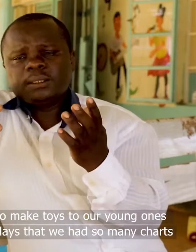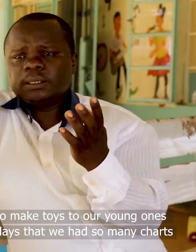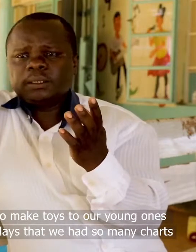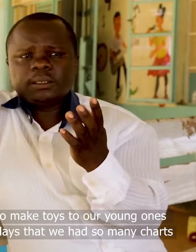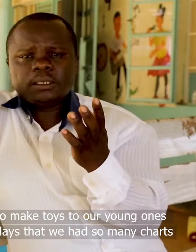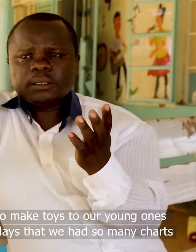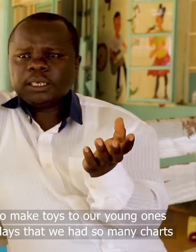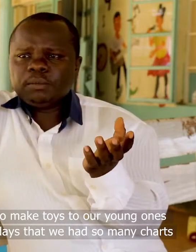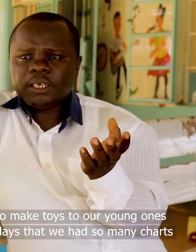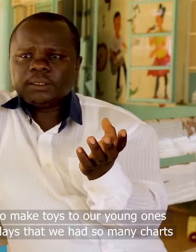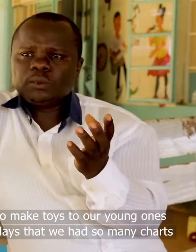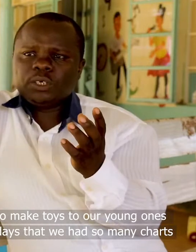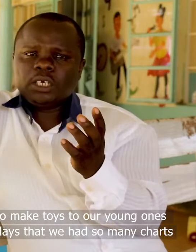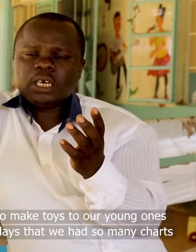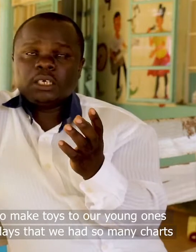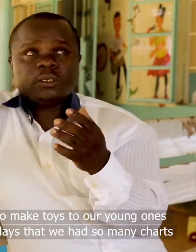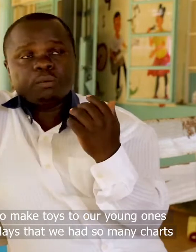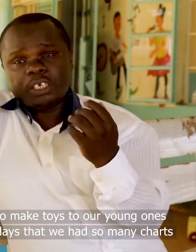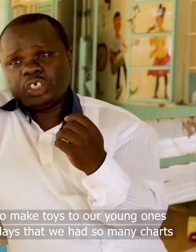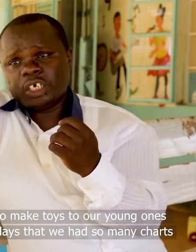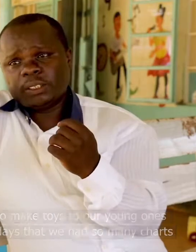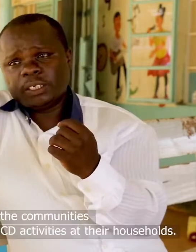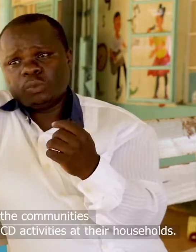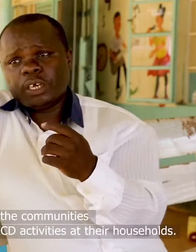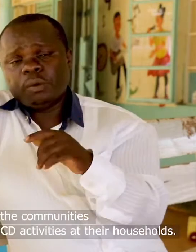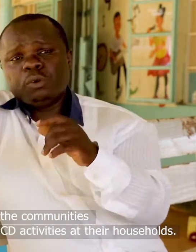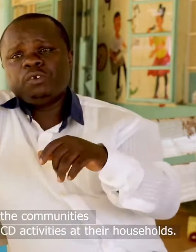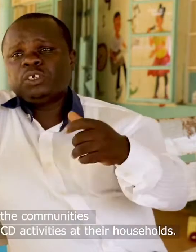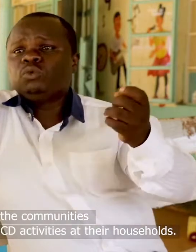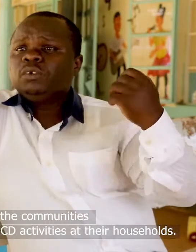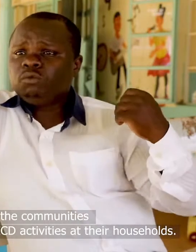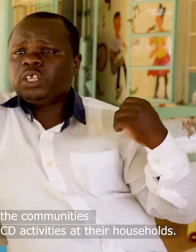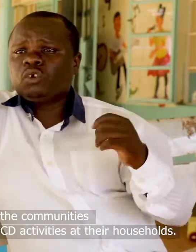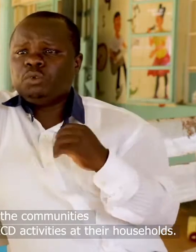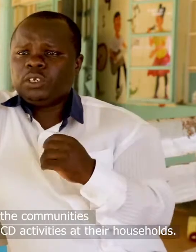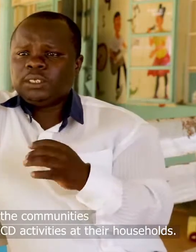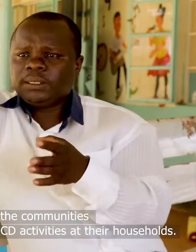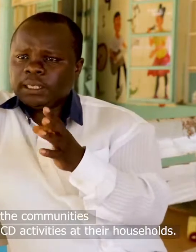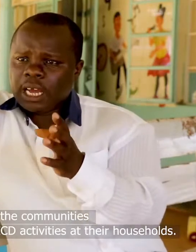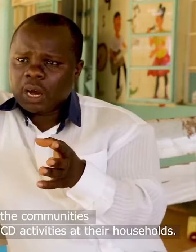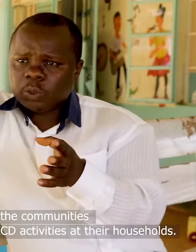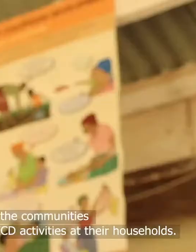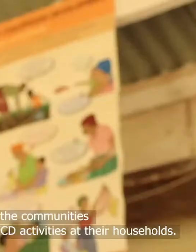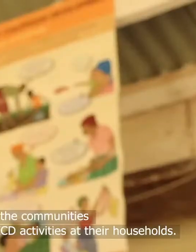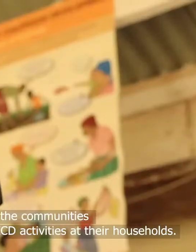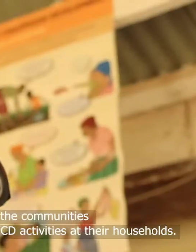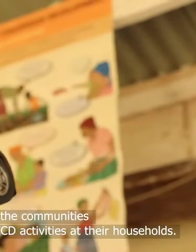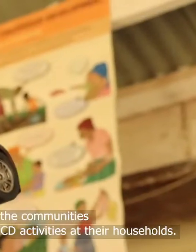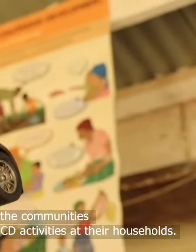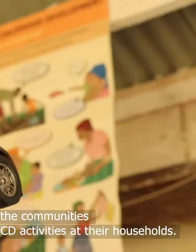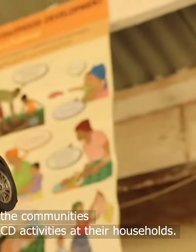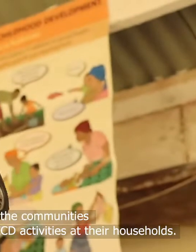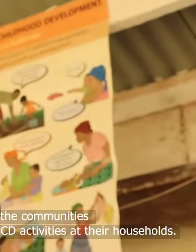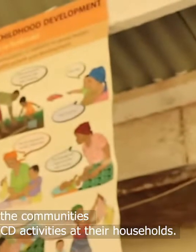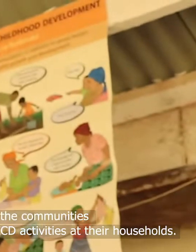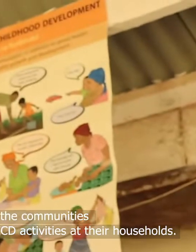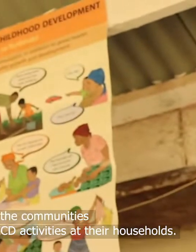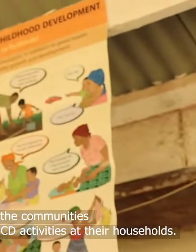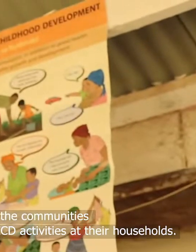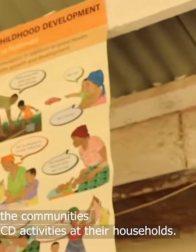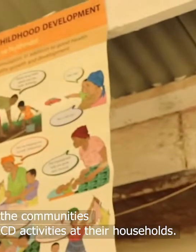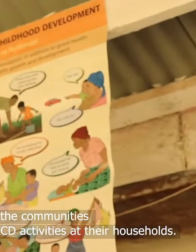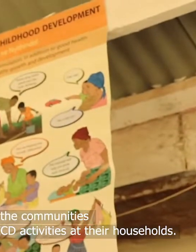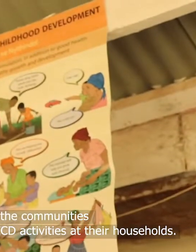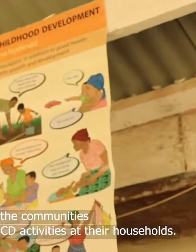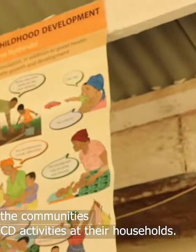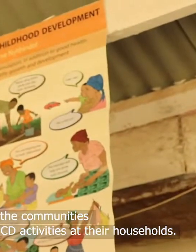there is some days we had so many charts that we were able even to give to the communities, household communities, that they can also to